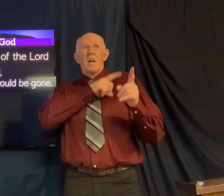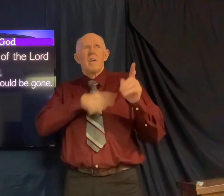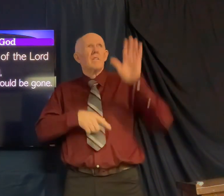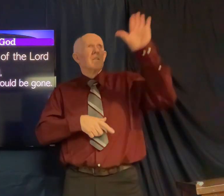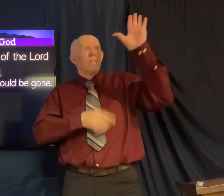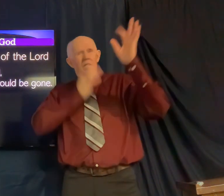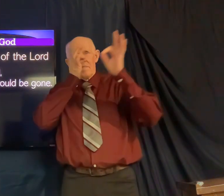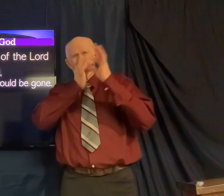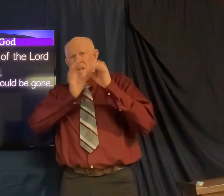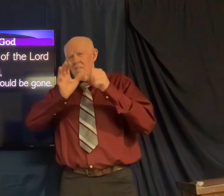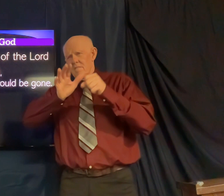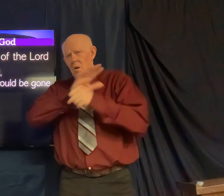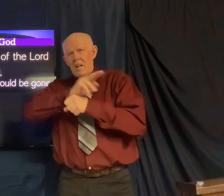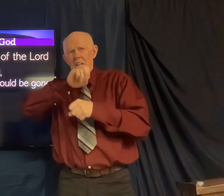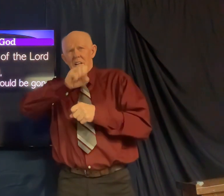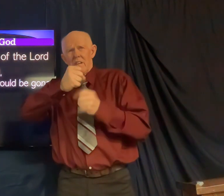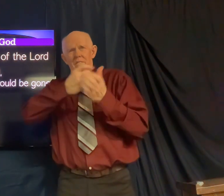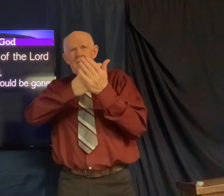Imagine if the Lord's faithfulness,